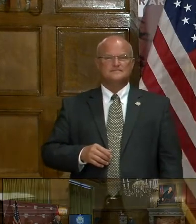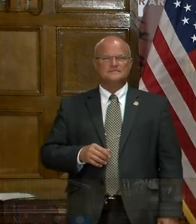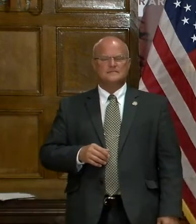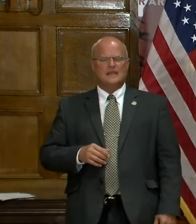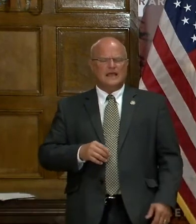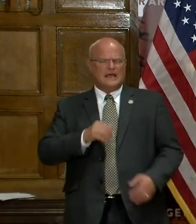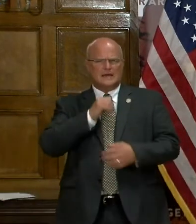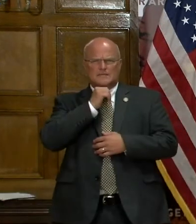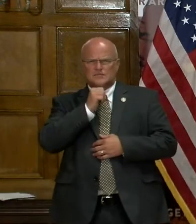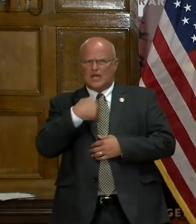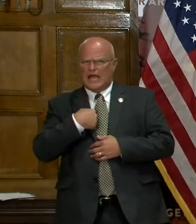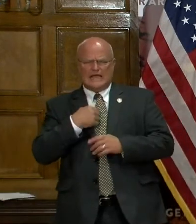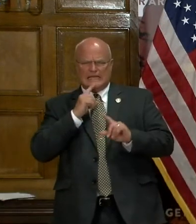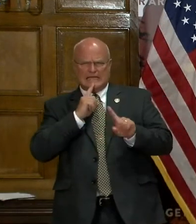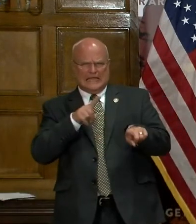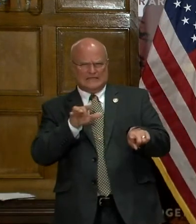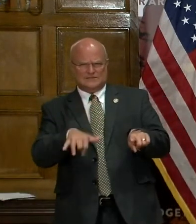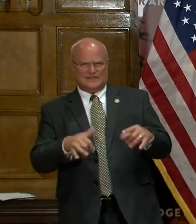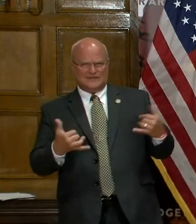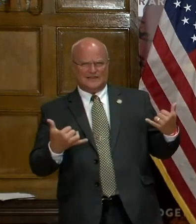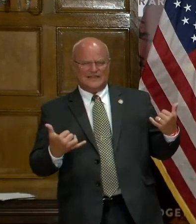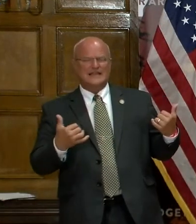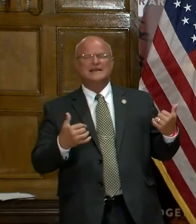I'm not sure I can answer that.